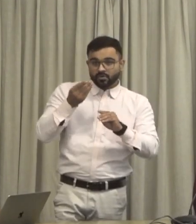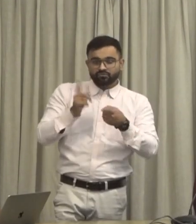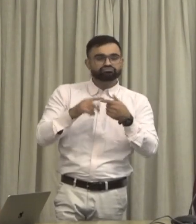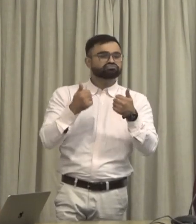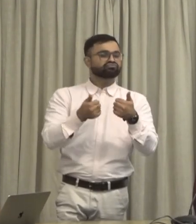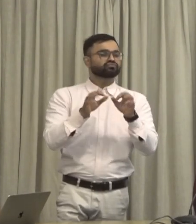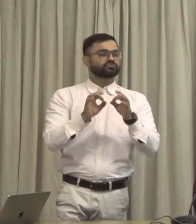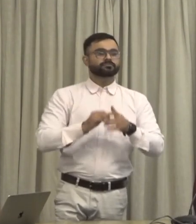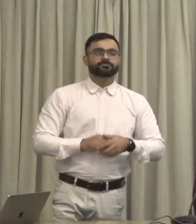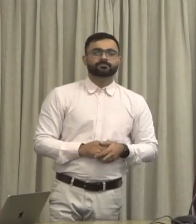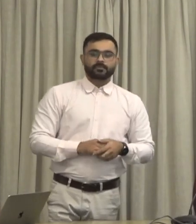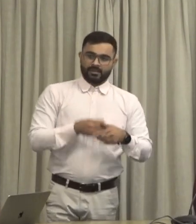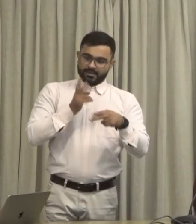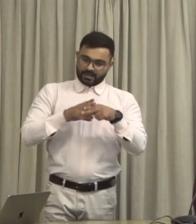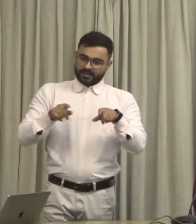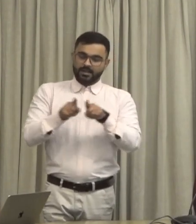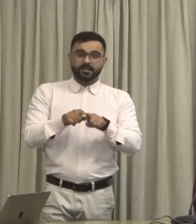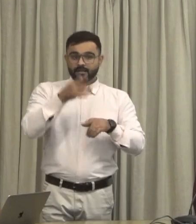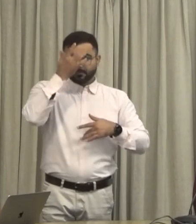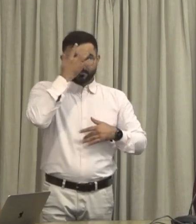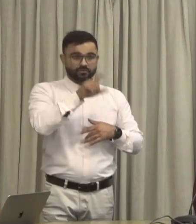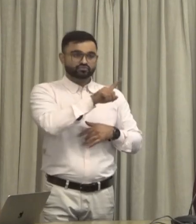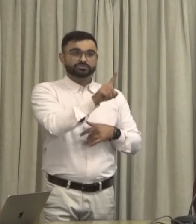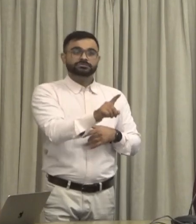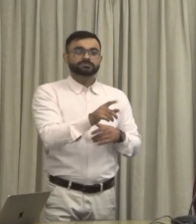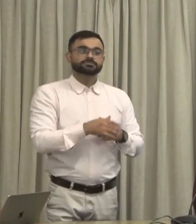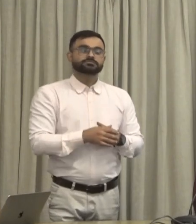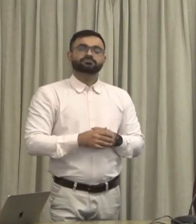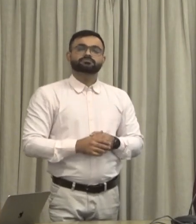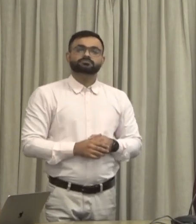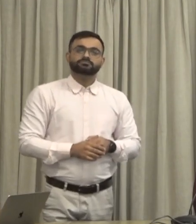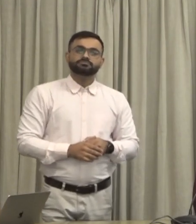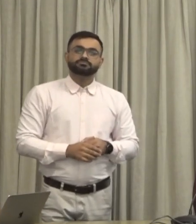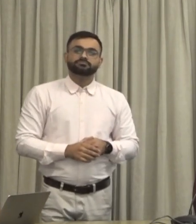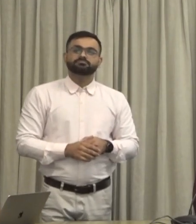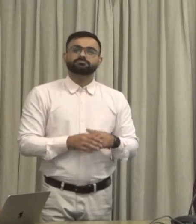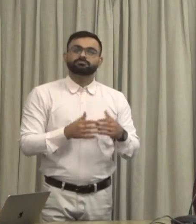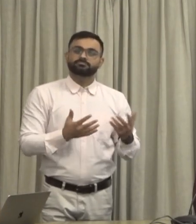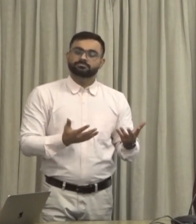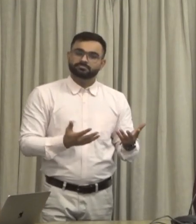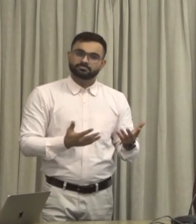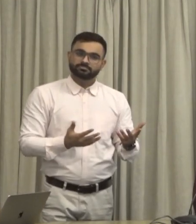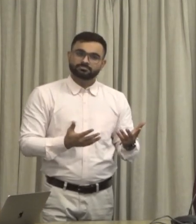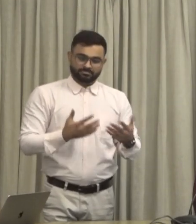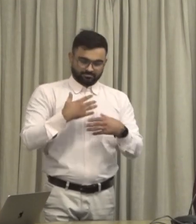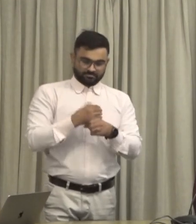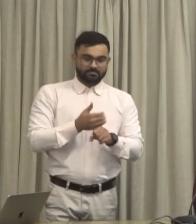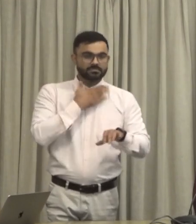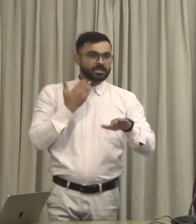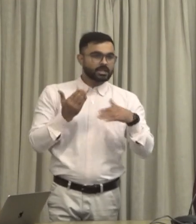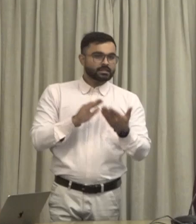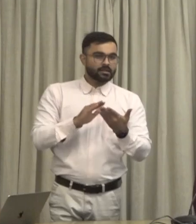good, particularly to the patient in question. It makes death